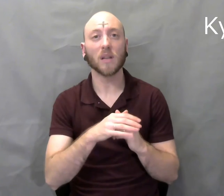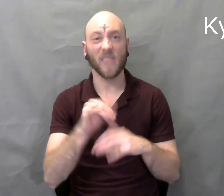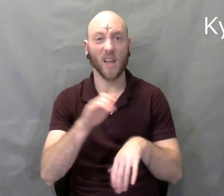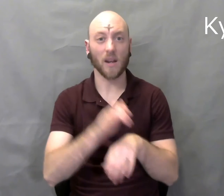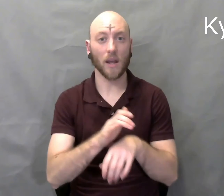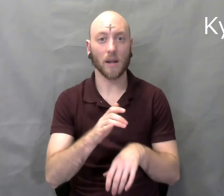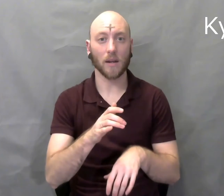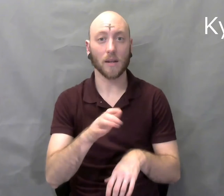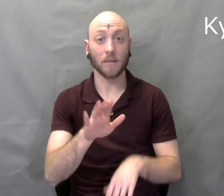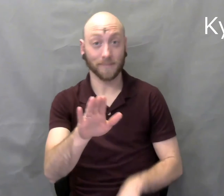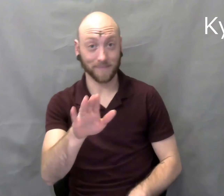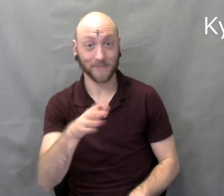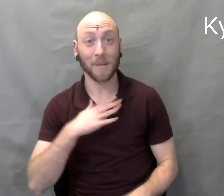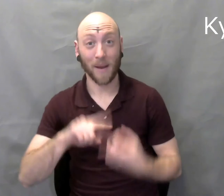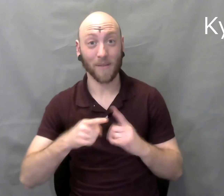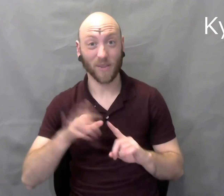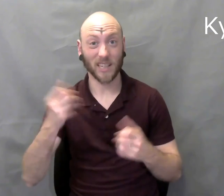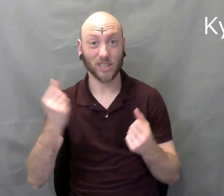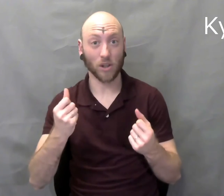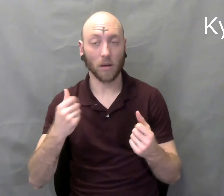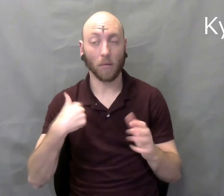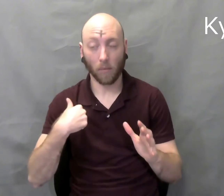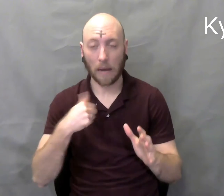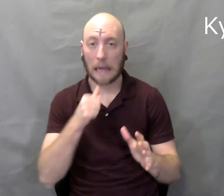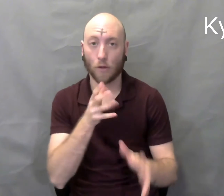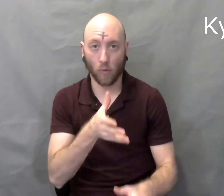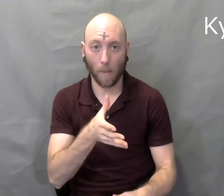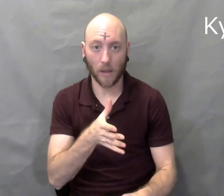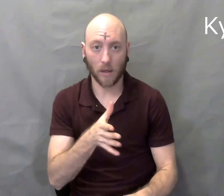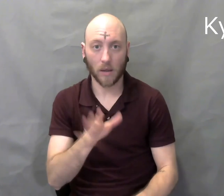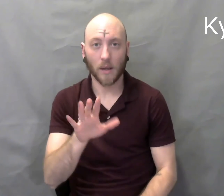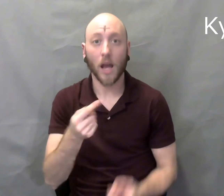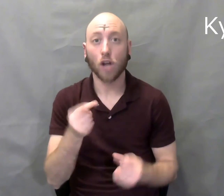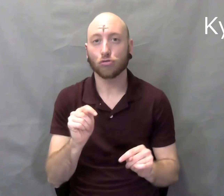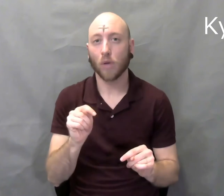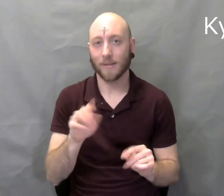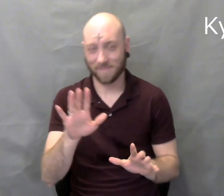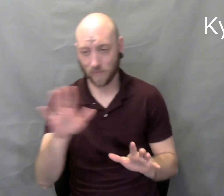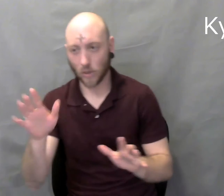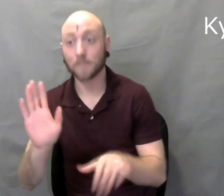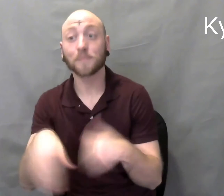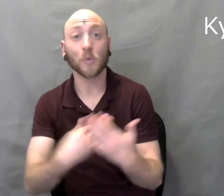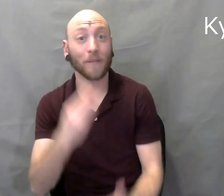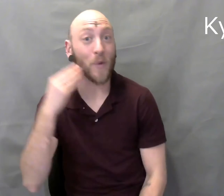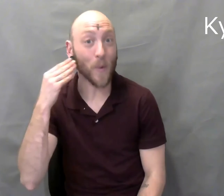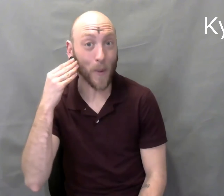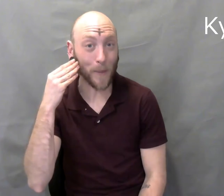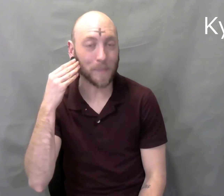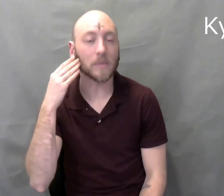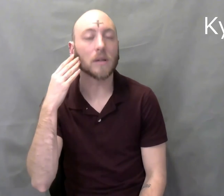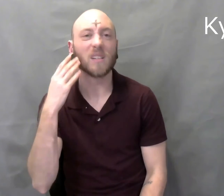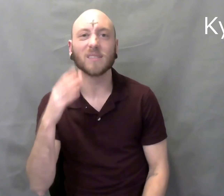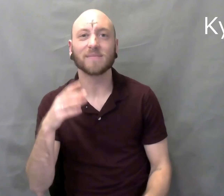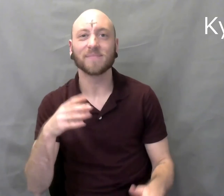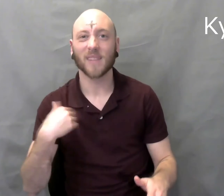was not throw up in my friend's car. I remember trying to sneak back into the basement because there's like sliding glass